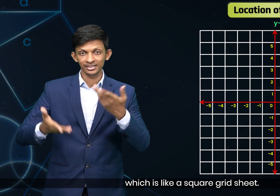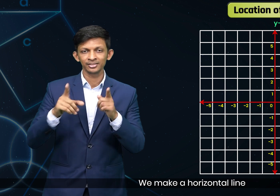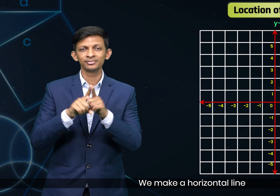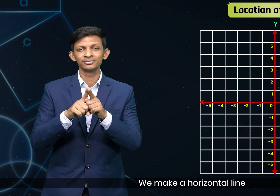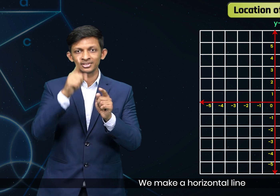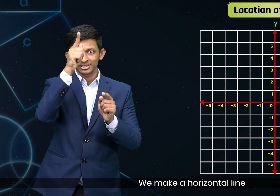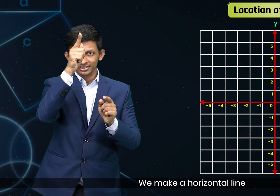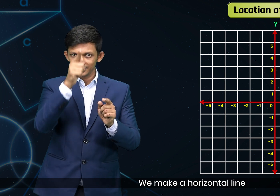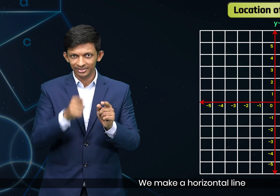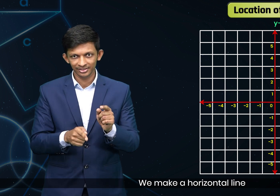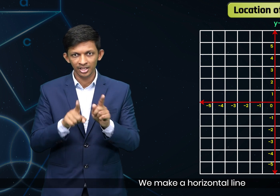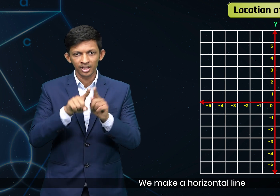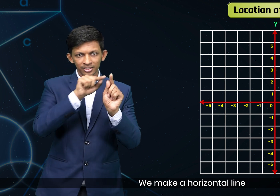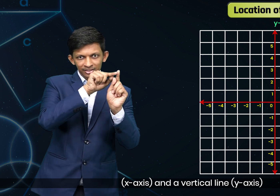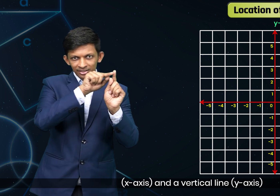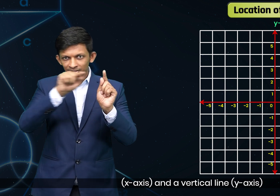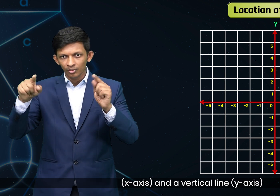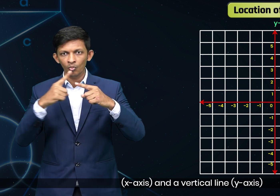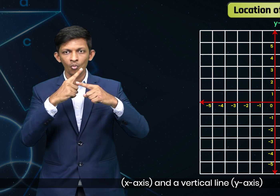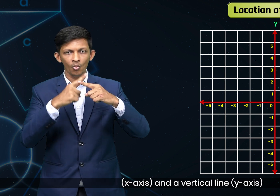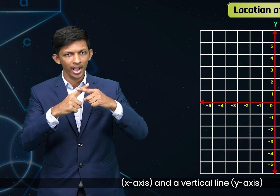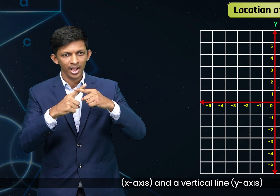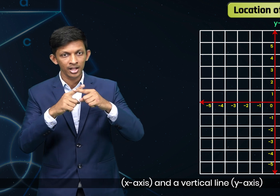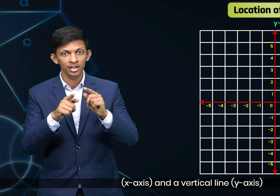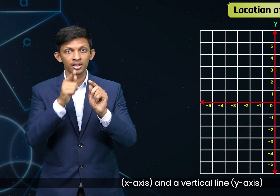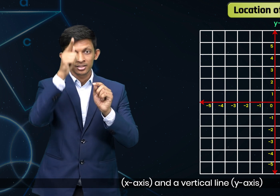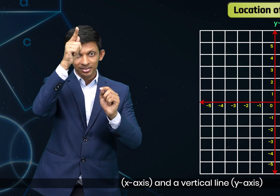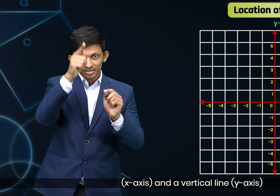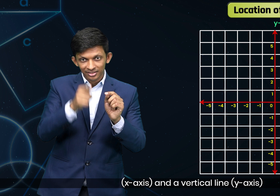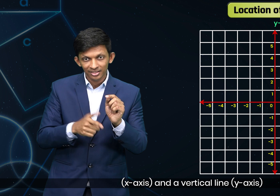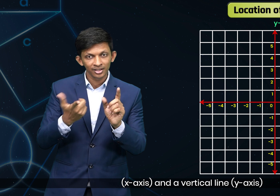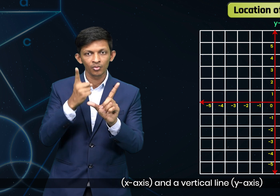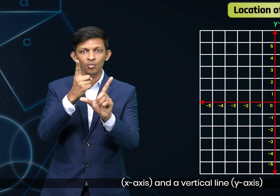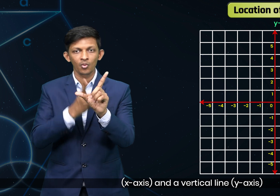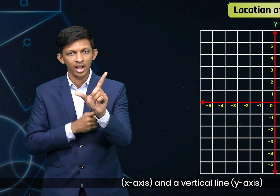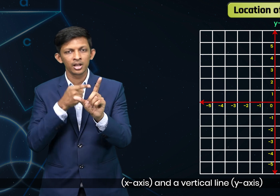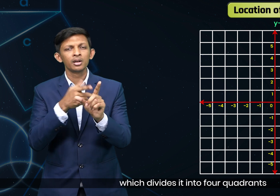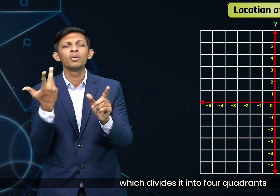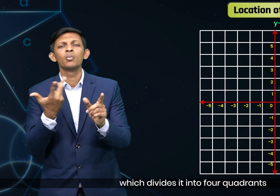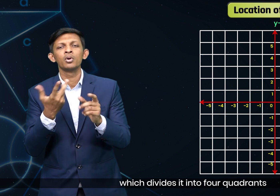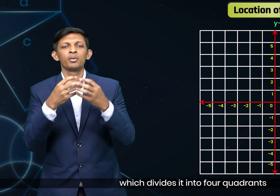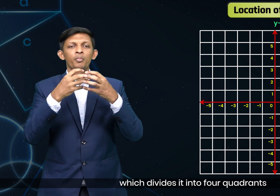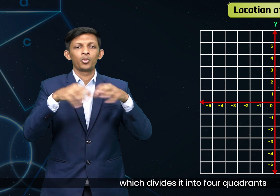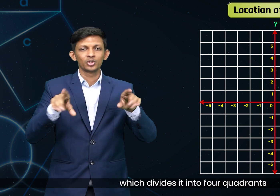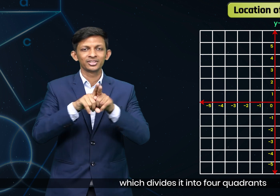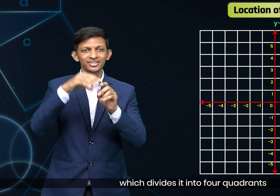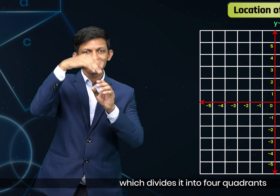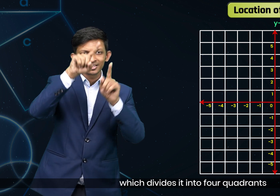We make a horizontal line x-axis and a vertical line y-axis, which divides it into 4